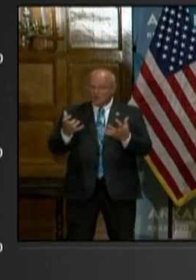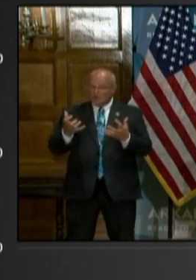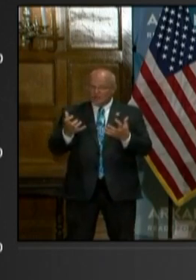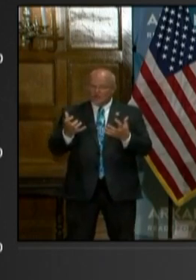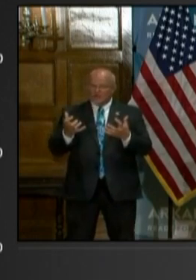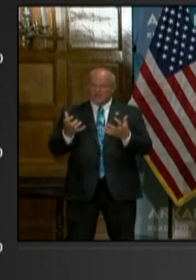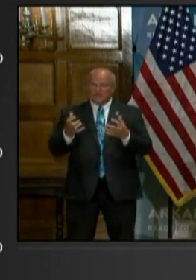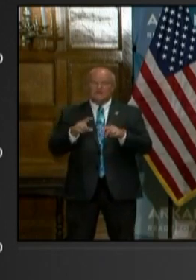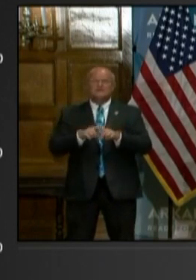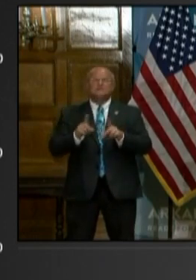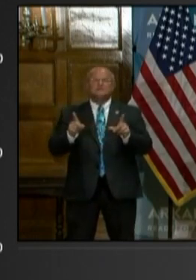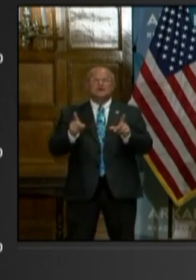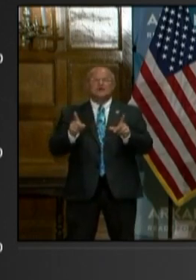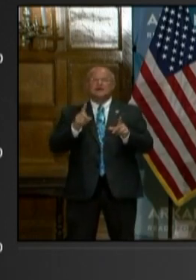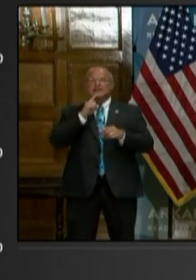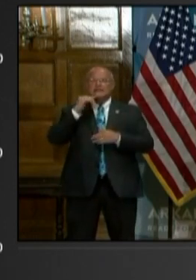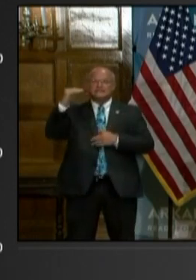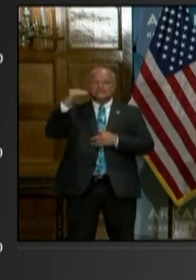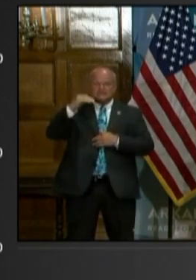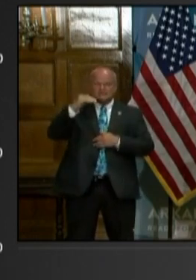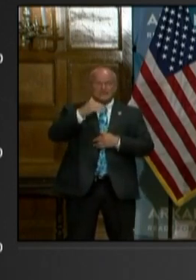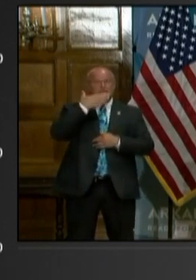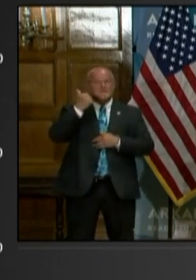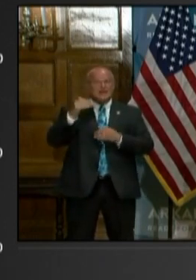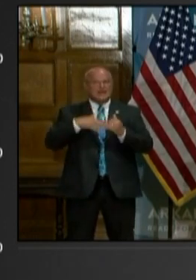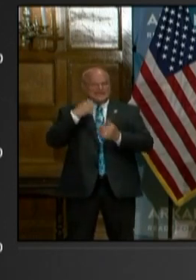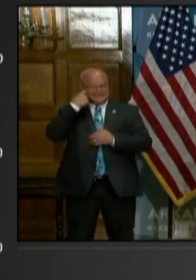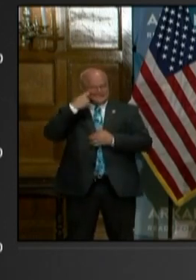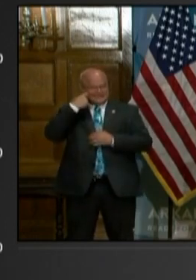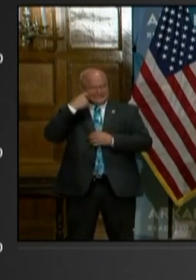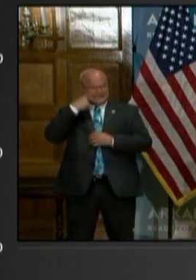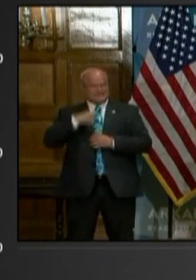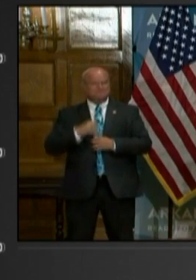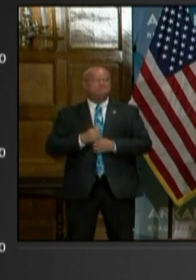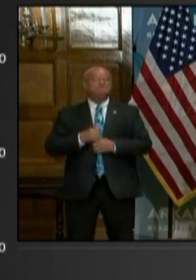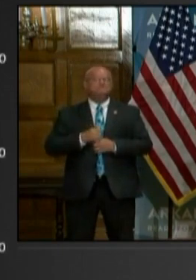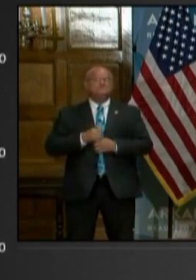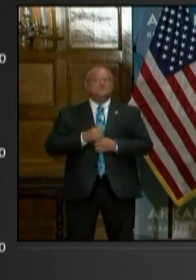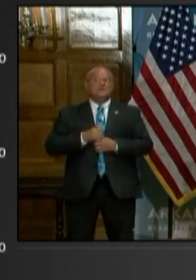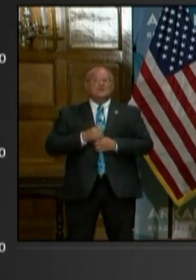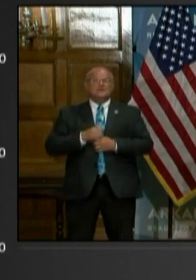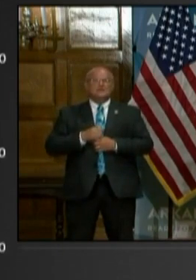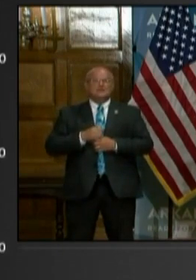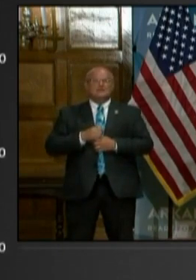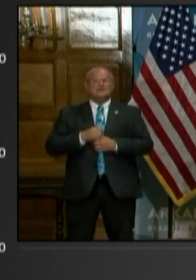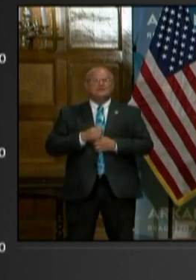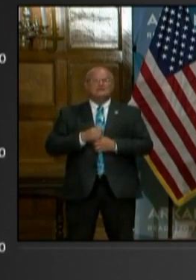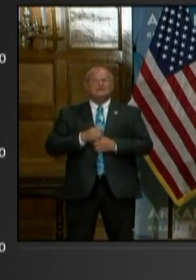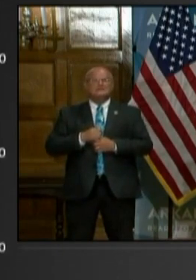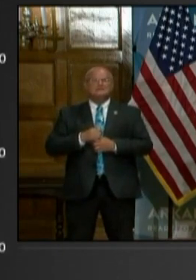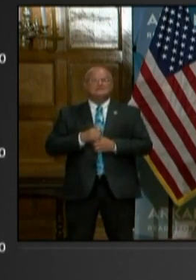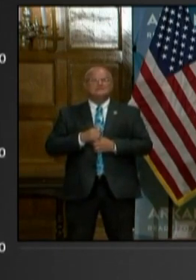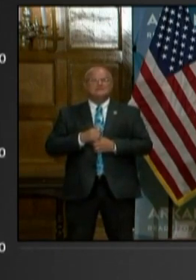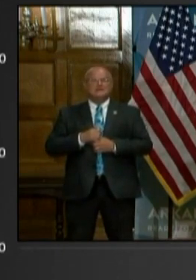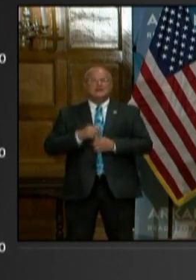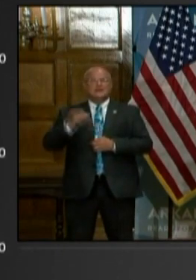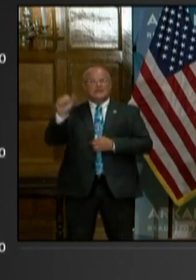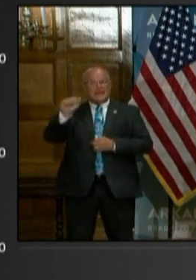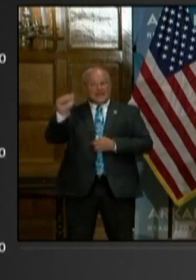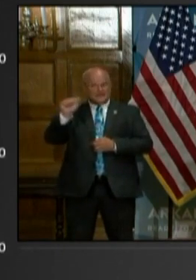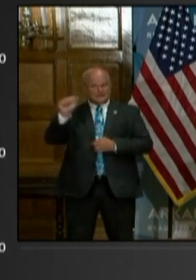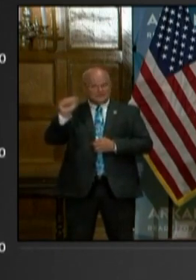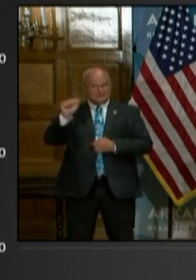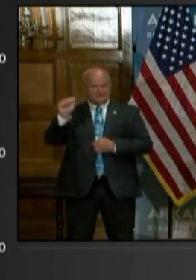be, but it is better than what it has been in a few days recently. The rolling